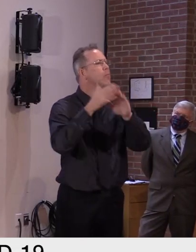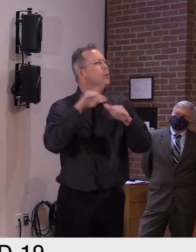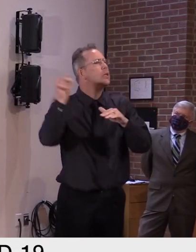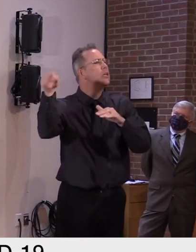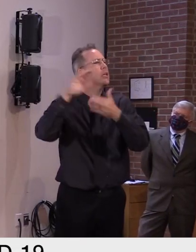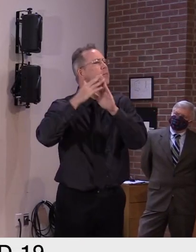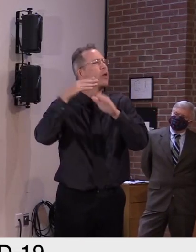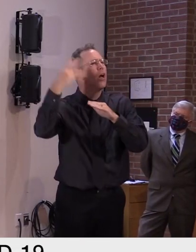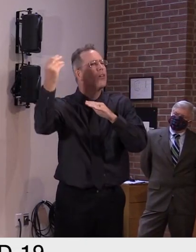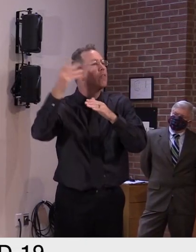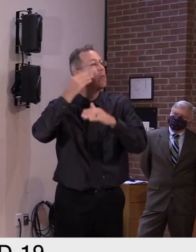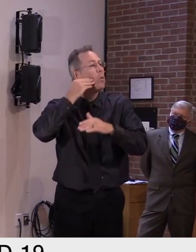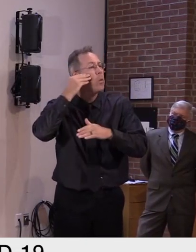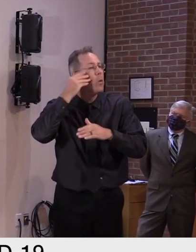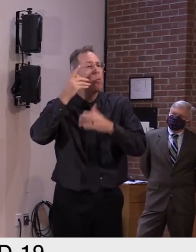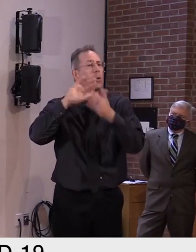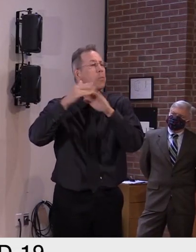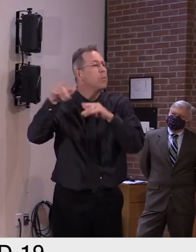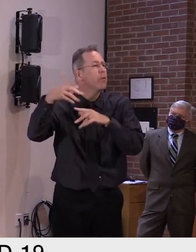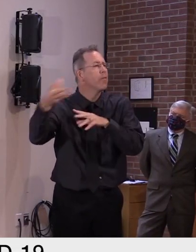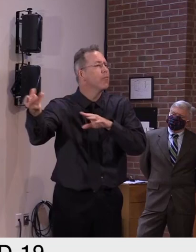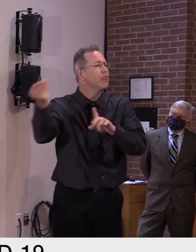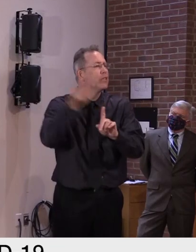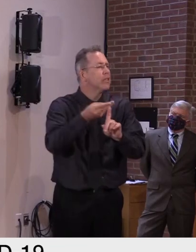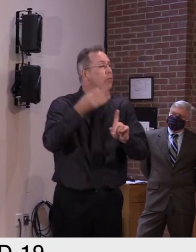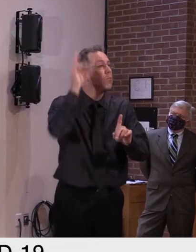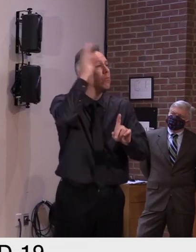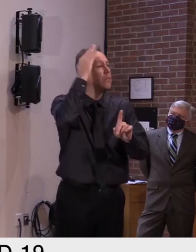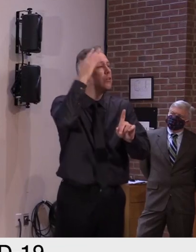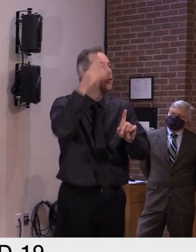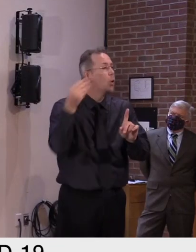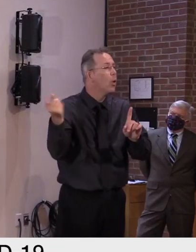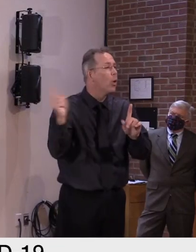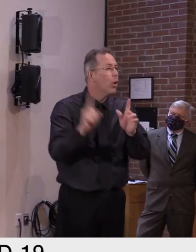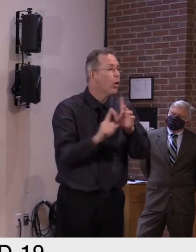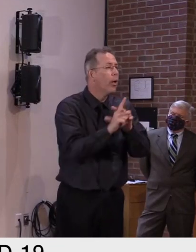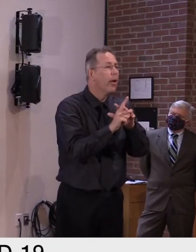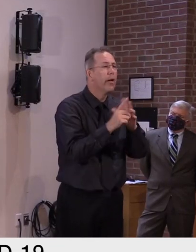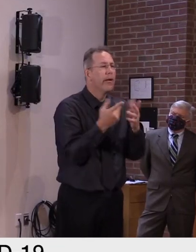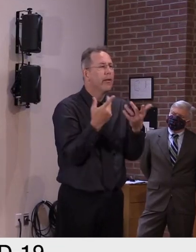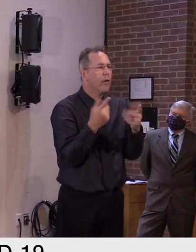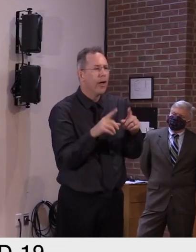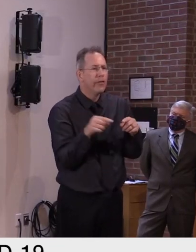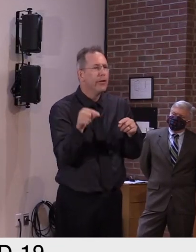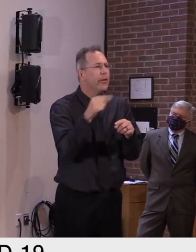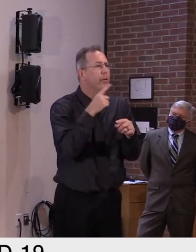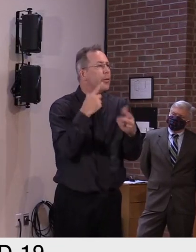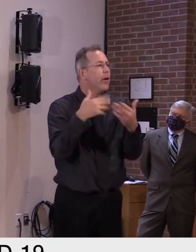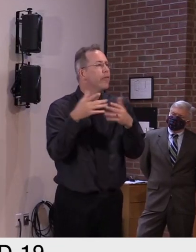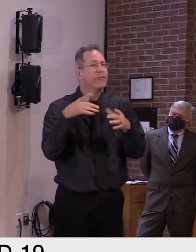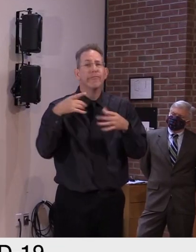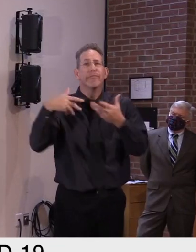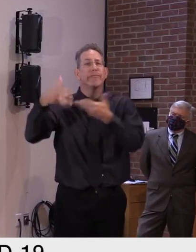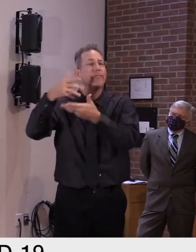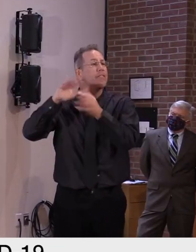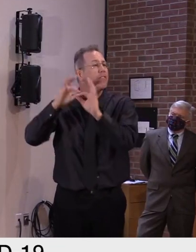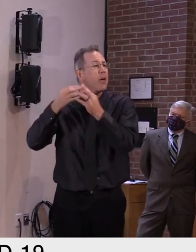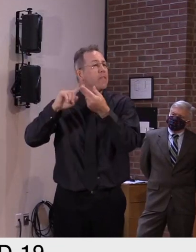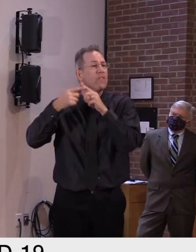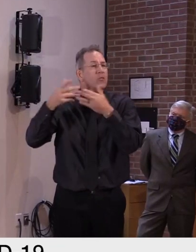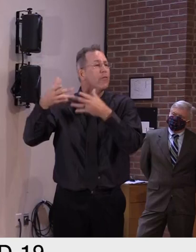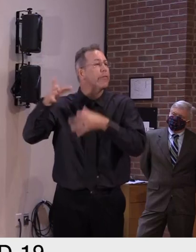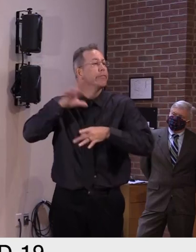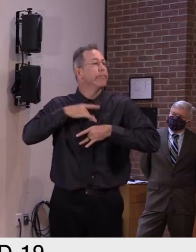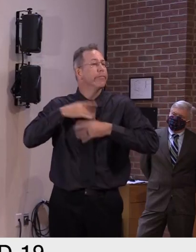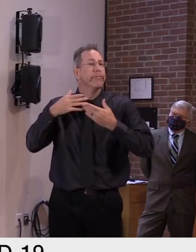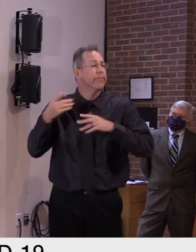from the summer, if you will. So activities they were engaged in the summertime, and then they got to school and happened